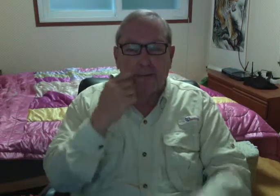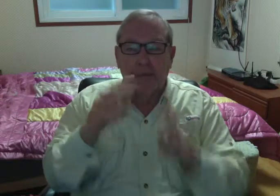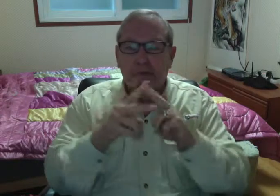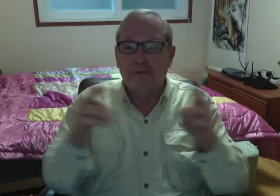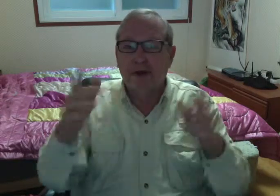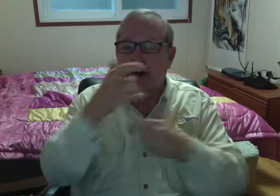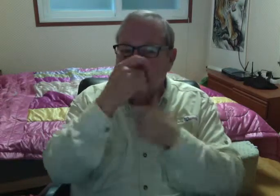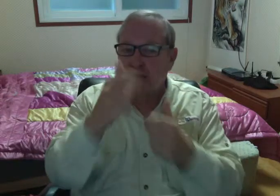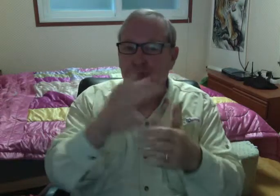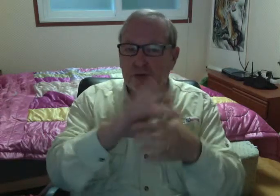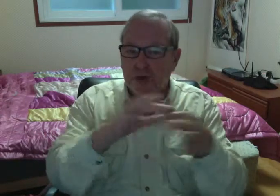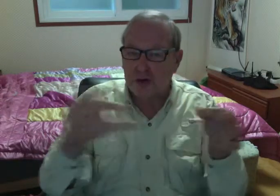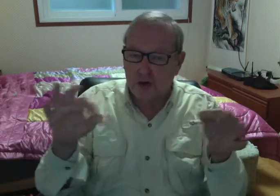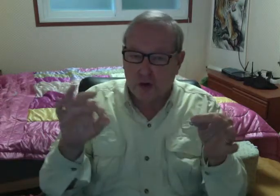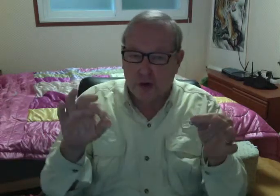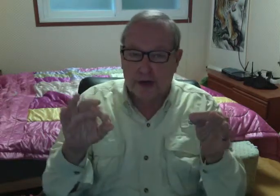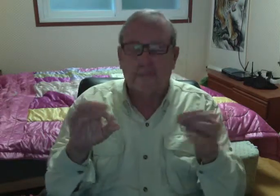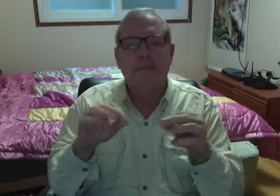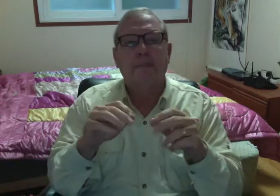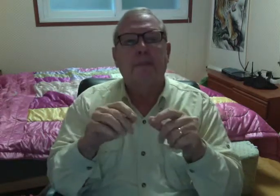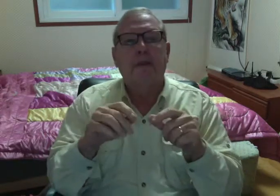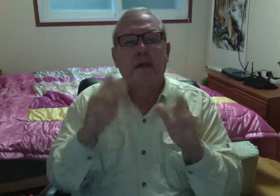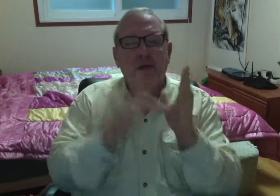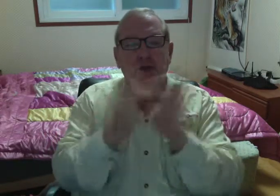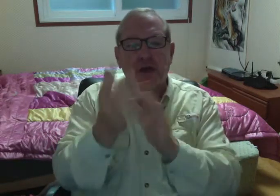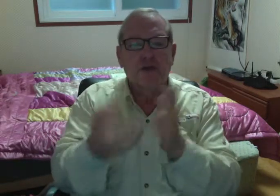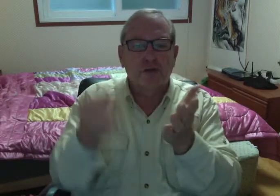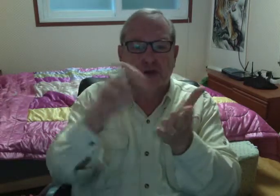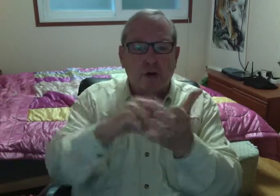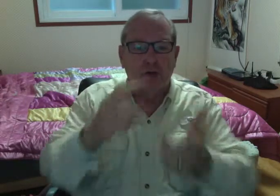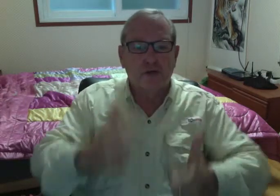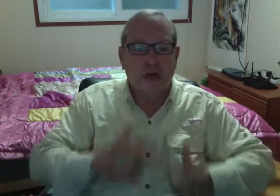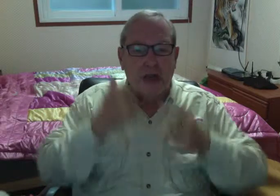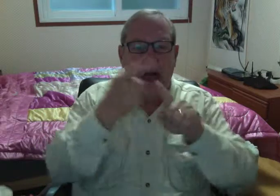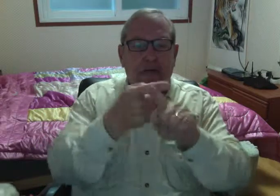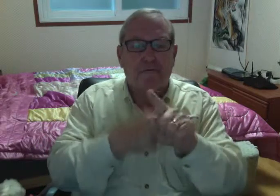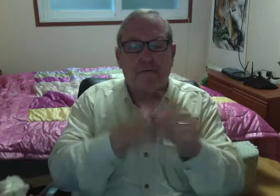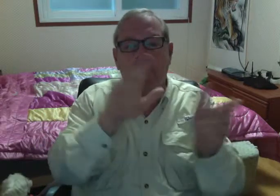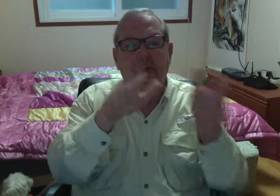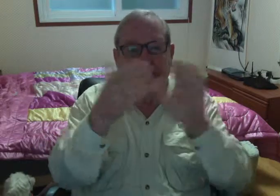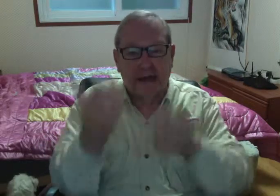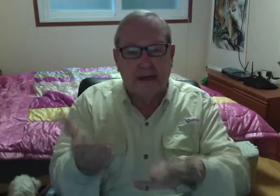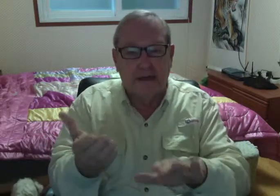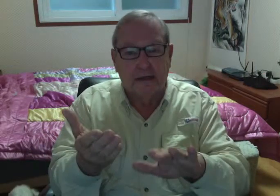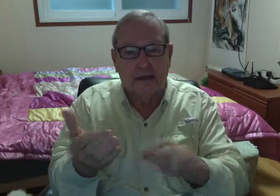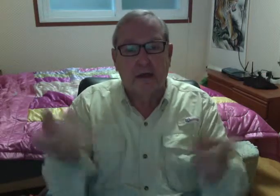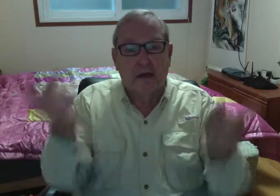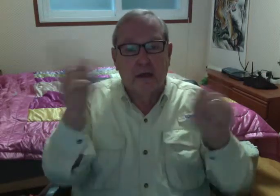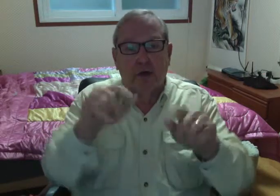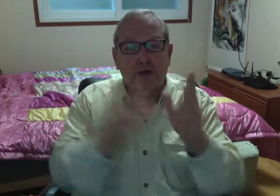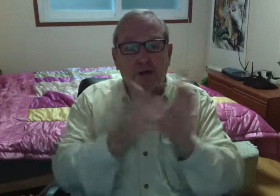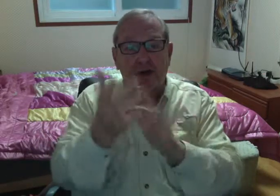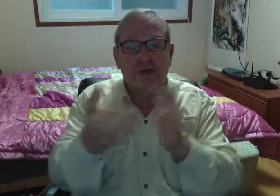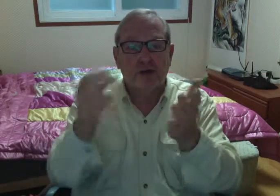Jesus arose alive from the dead. When Jesus arose alive from the dead,